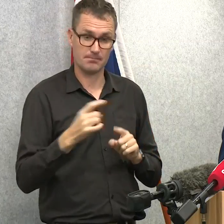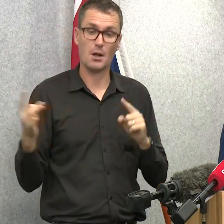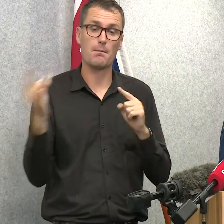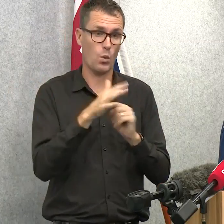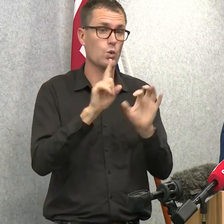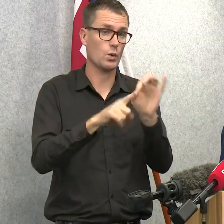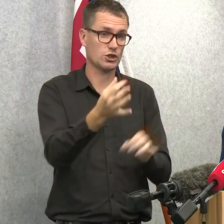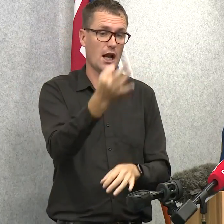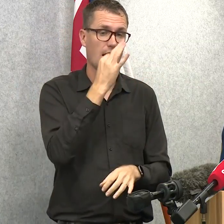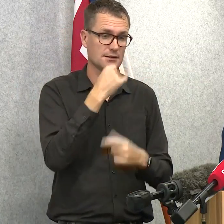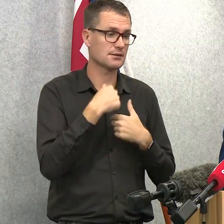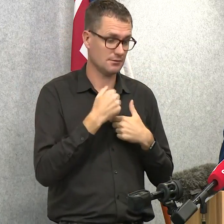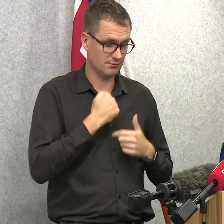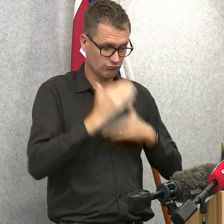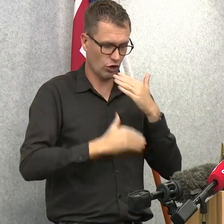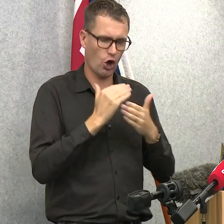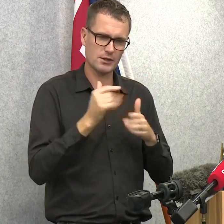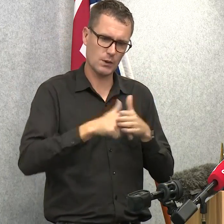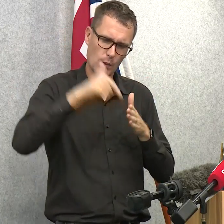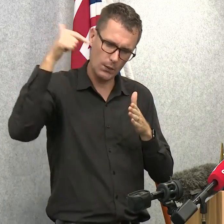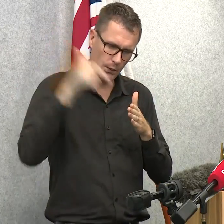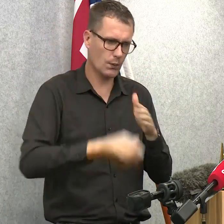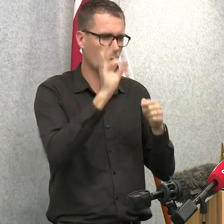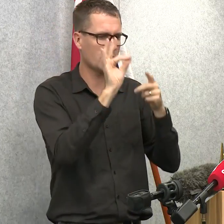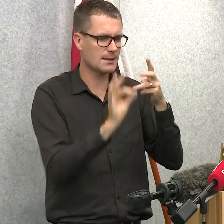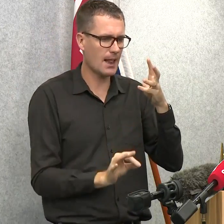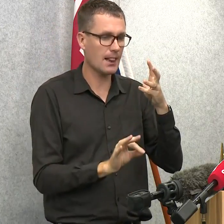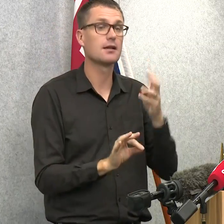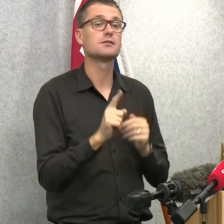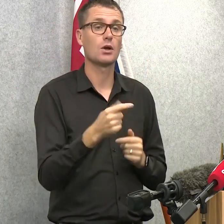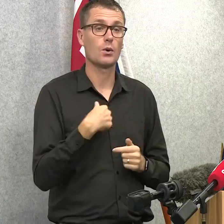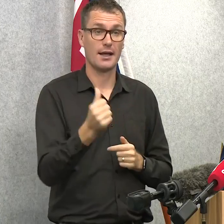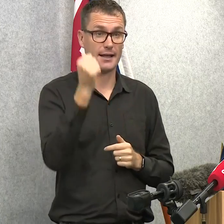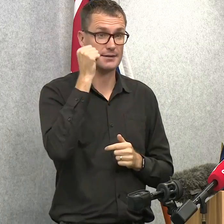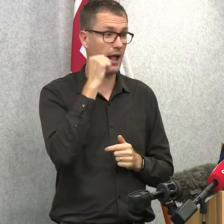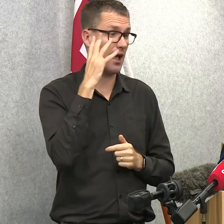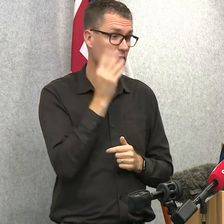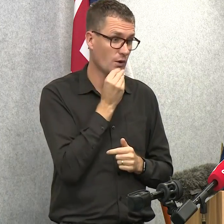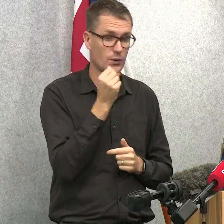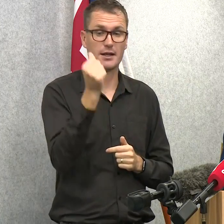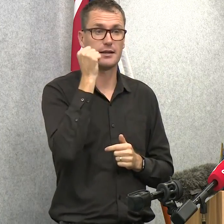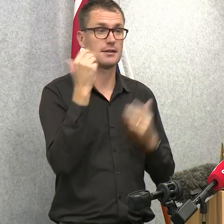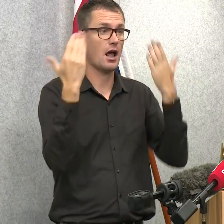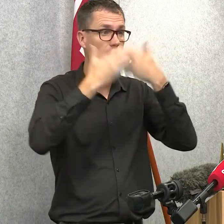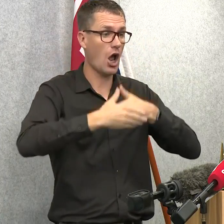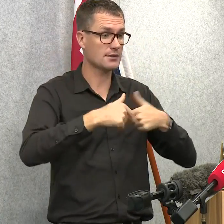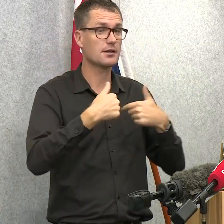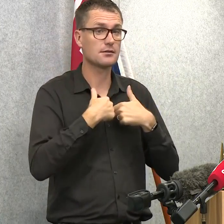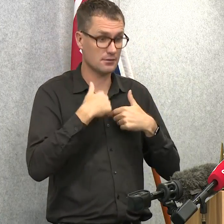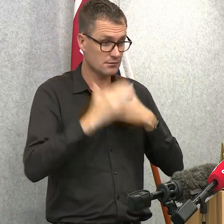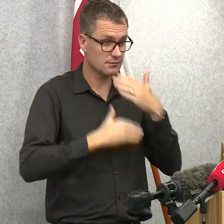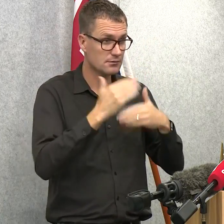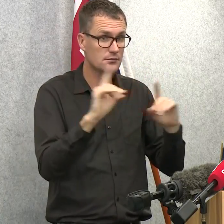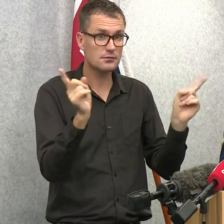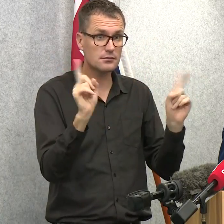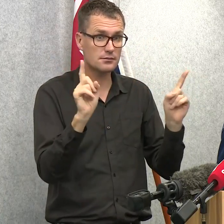very comprehensive process. So I've been working, so I spent yesterday afternoon, yesterday evening, stepping